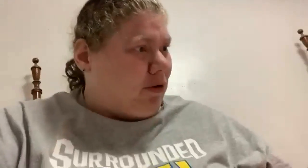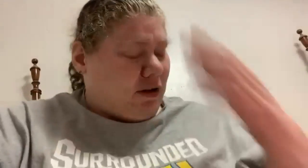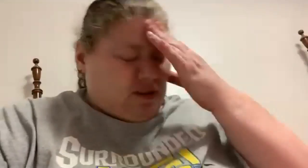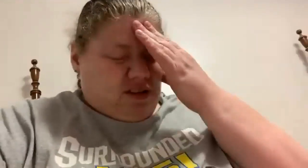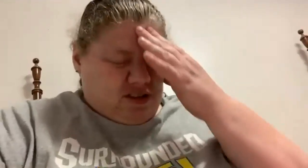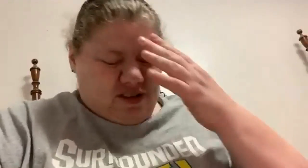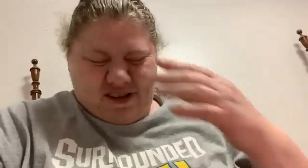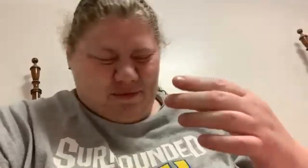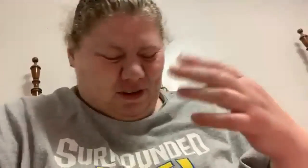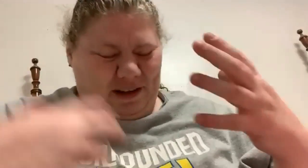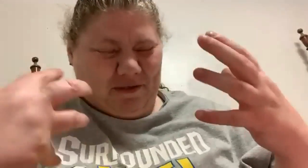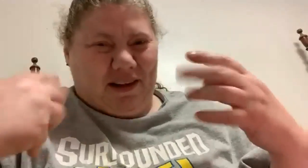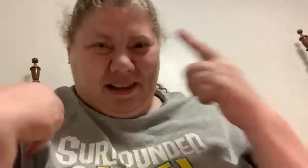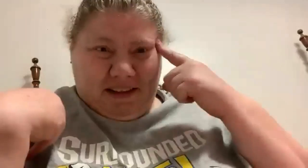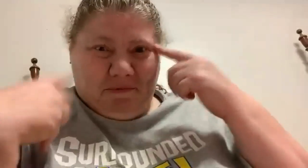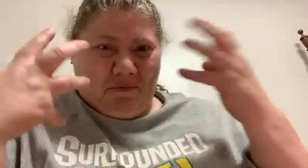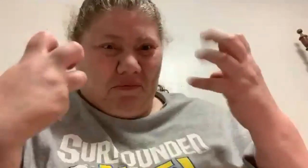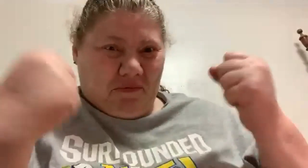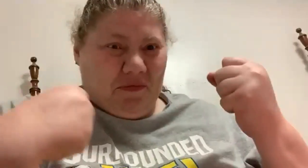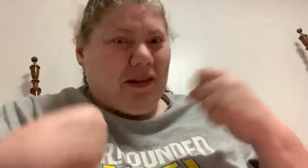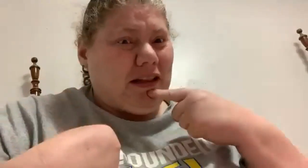And what was the other thing you said? I'm trying to think of what you said.